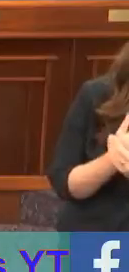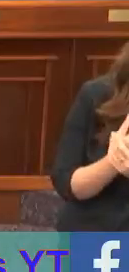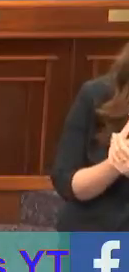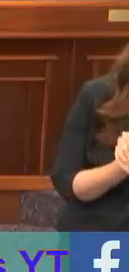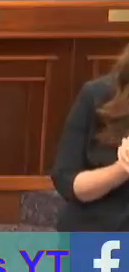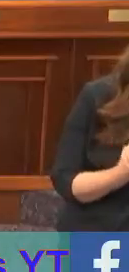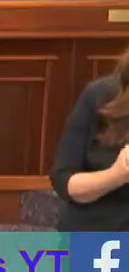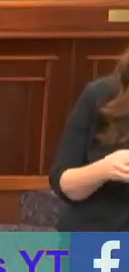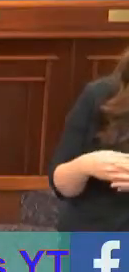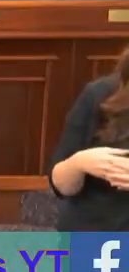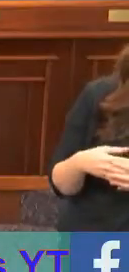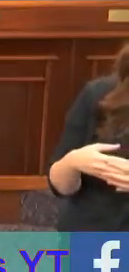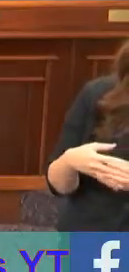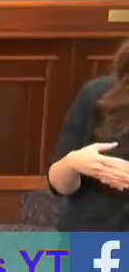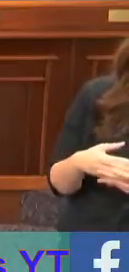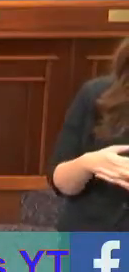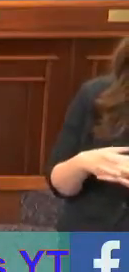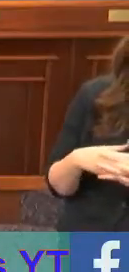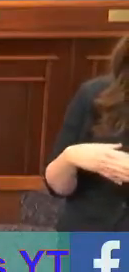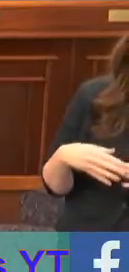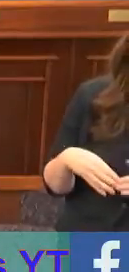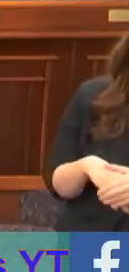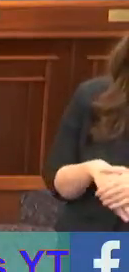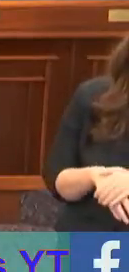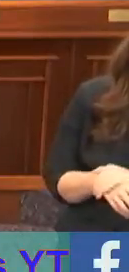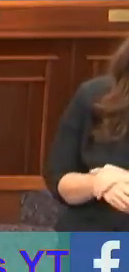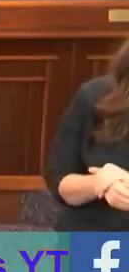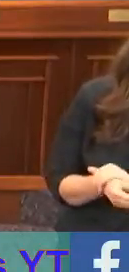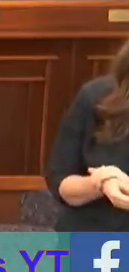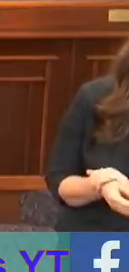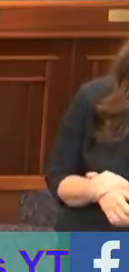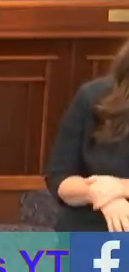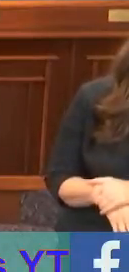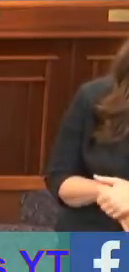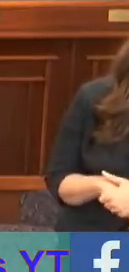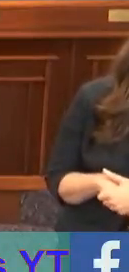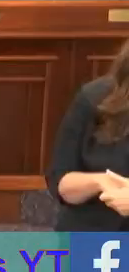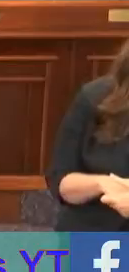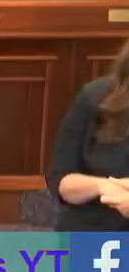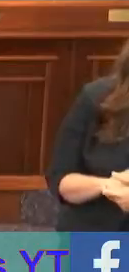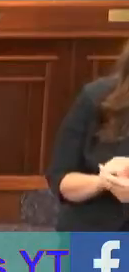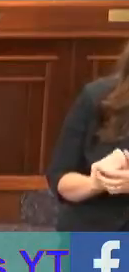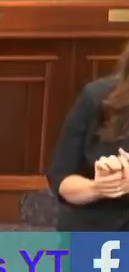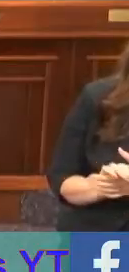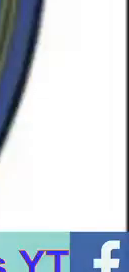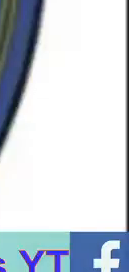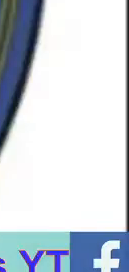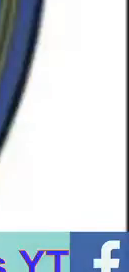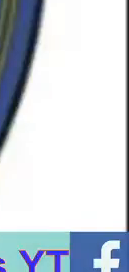Heather, let's go ahead and do an abridged version over here for anybody that hasn't come through. First off, hit that thumbs up right quick.